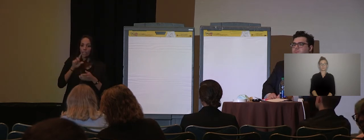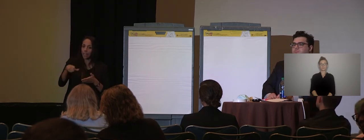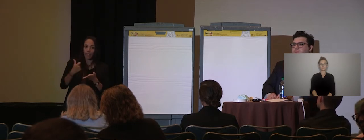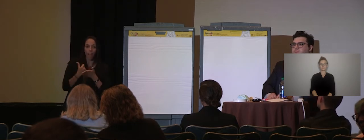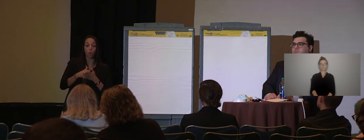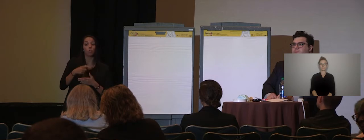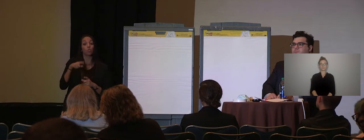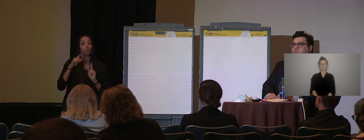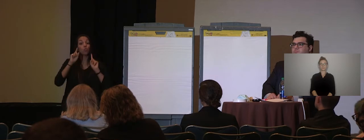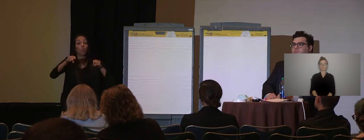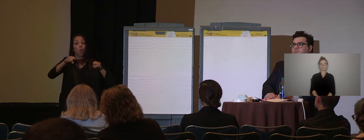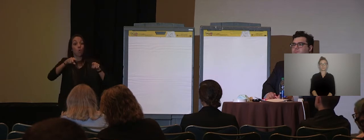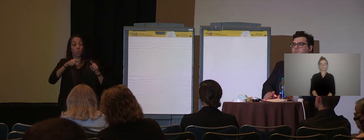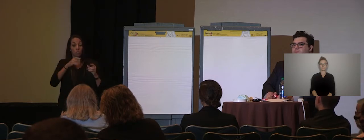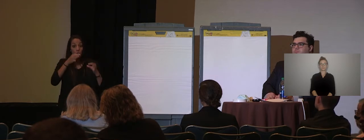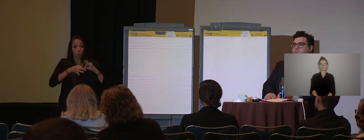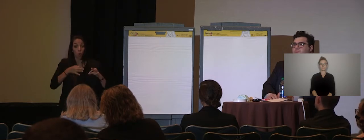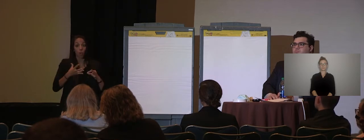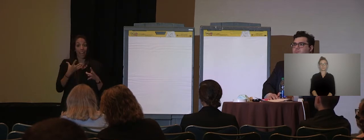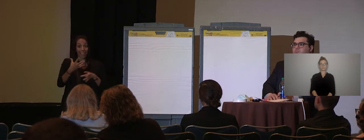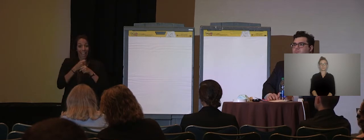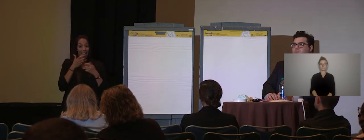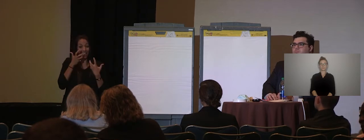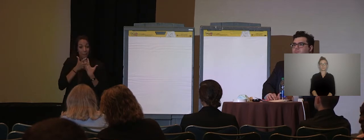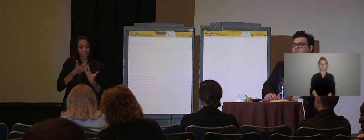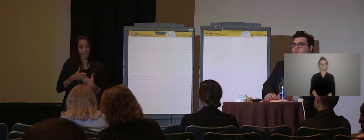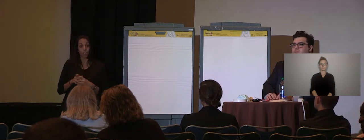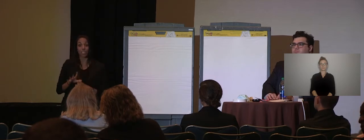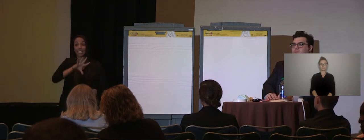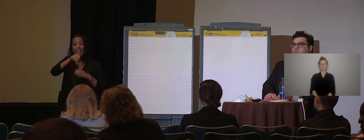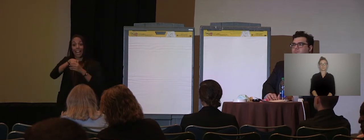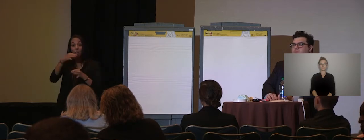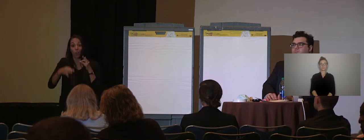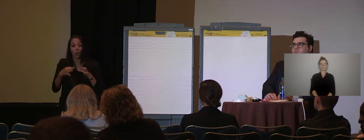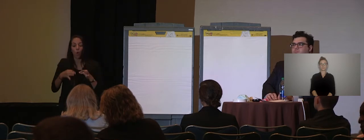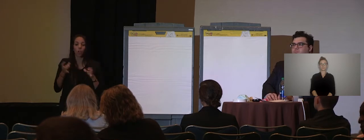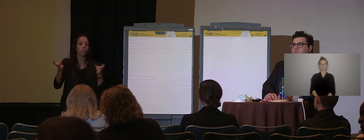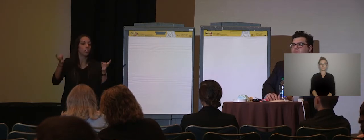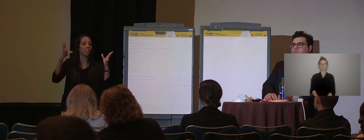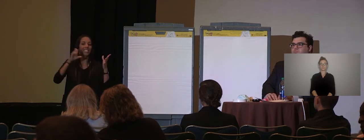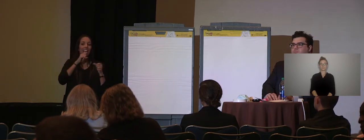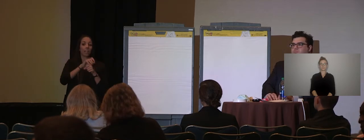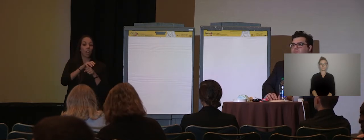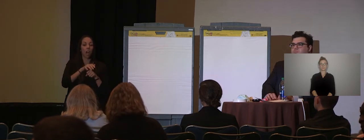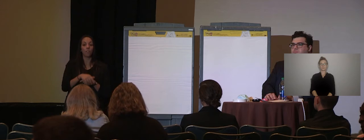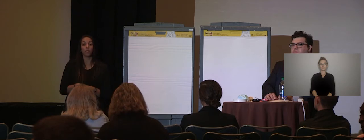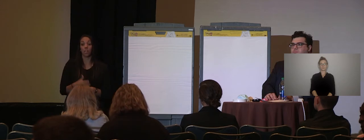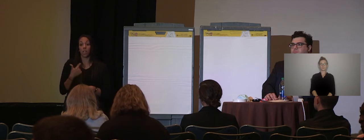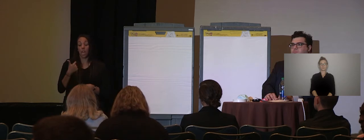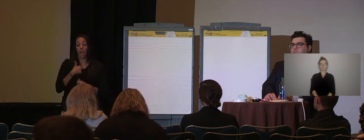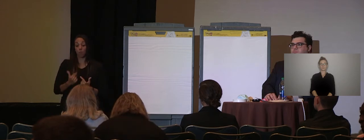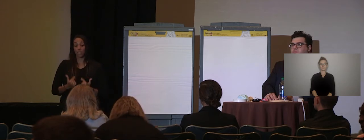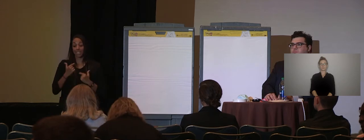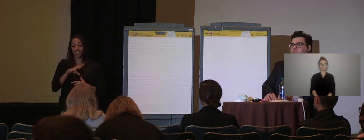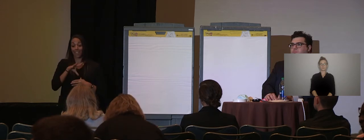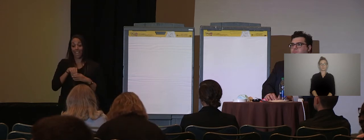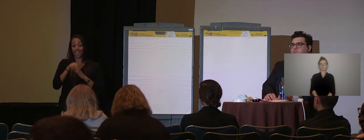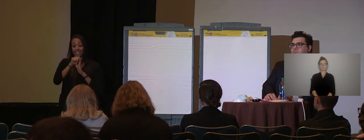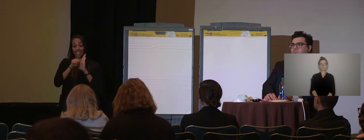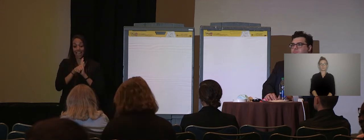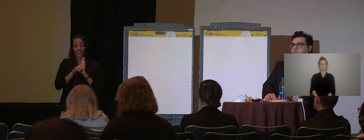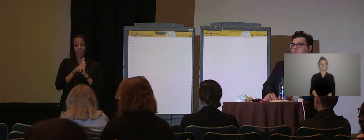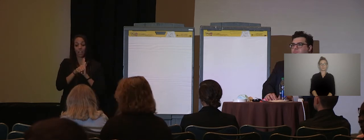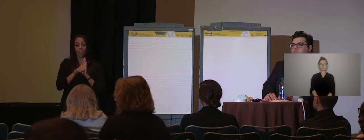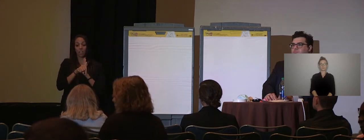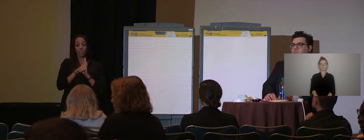get accommodations for court. When I was in one of the richest counties in the state, in the country, I